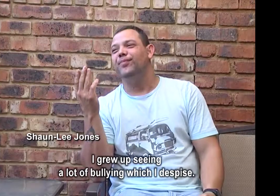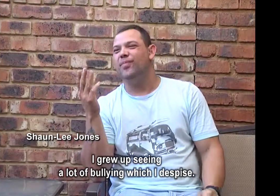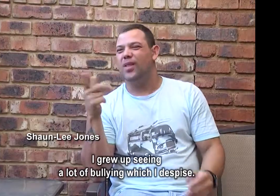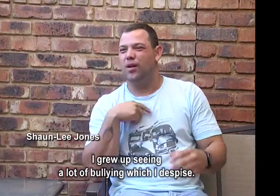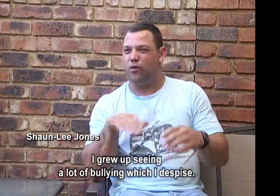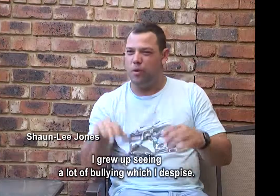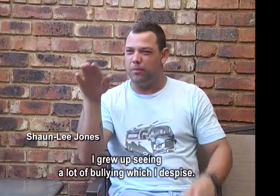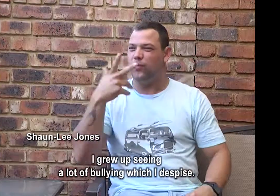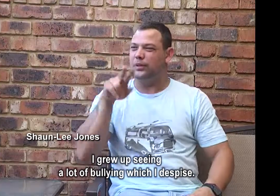I despise.